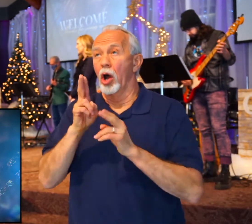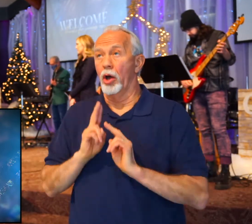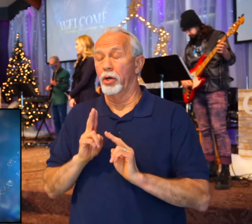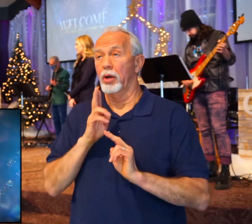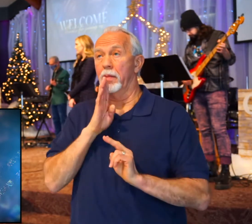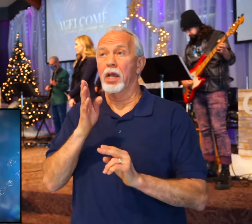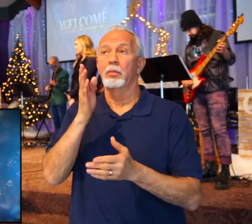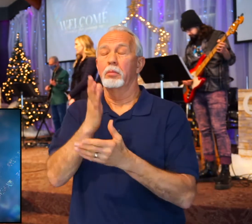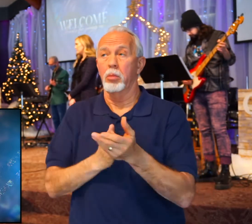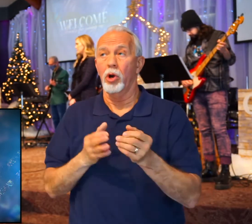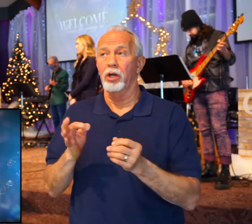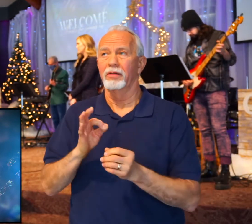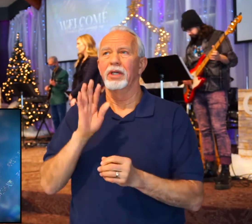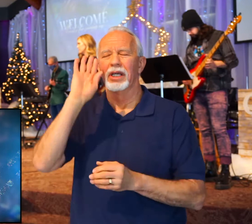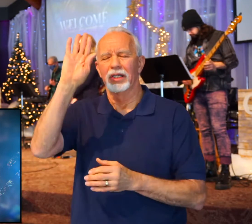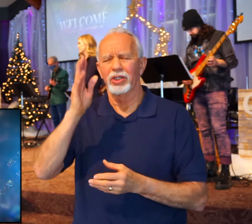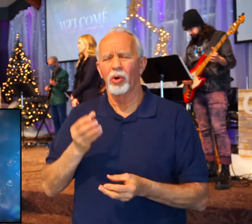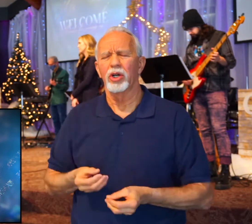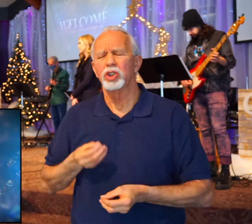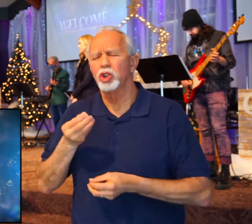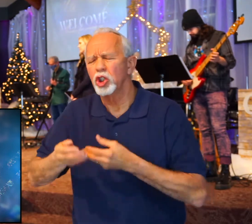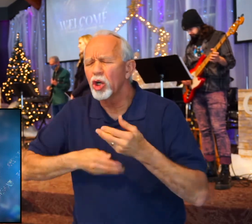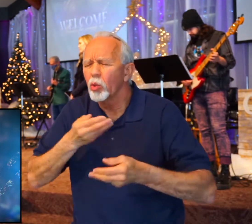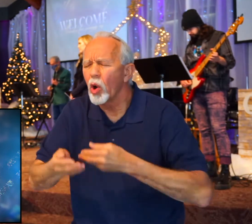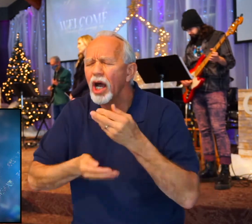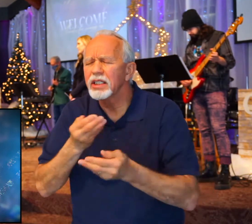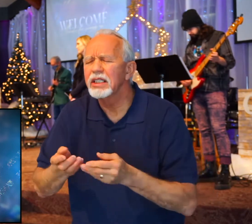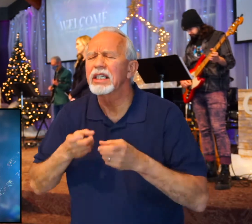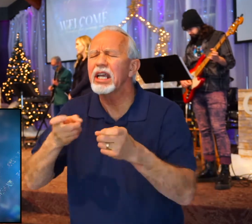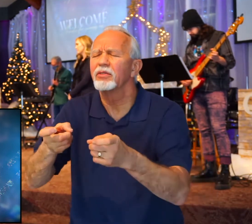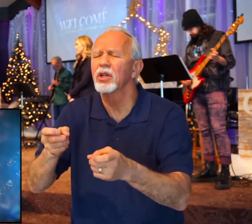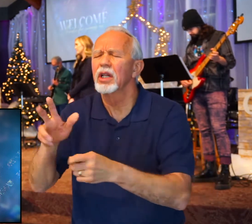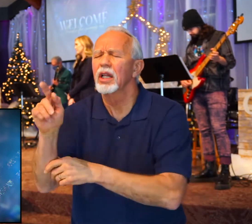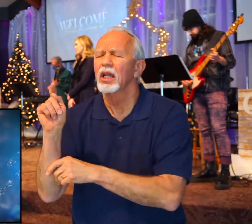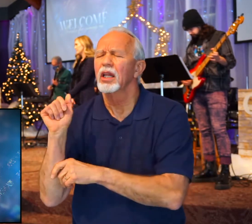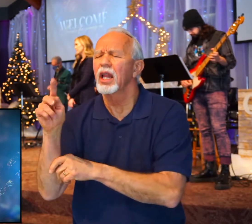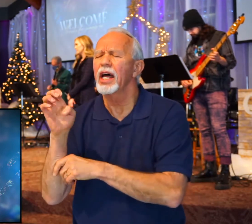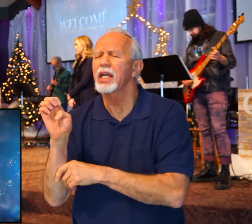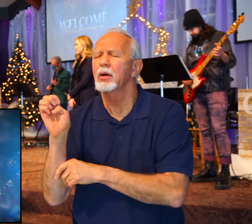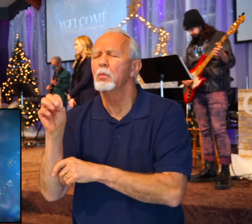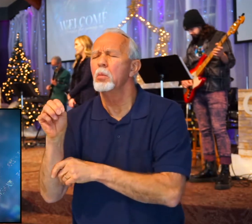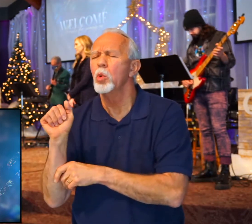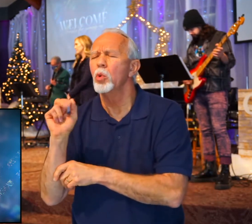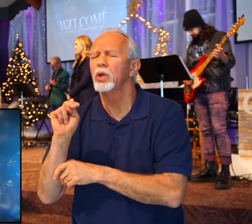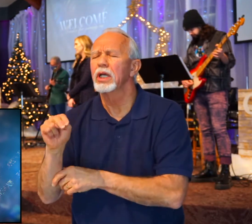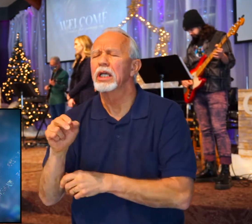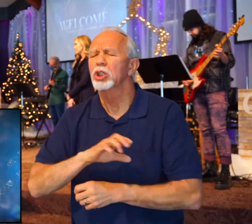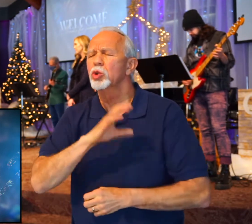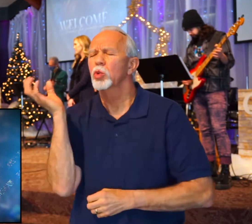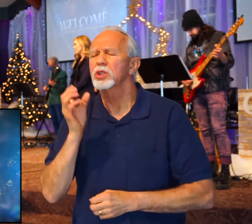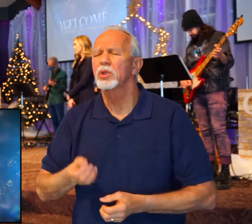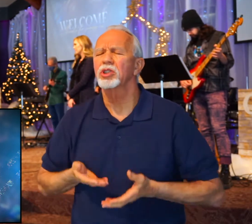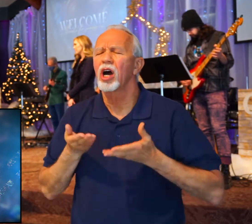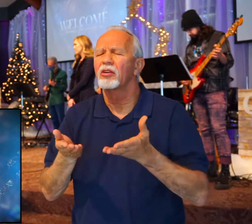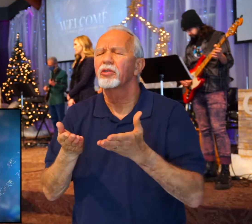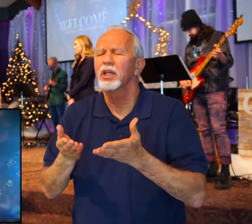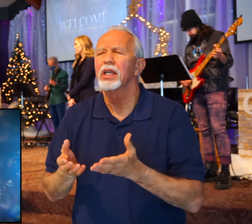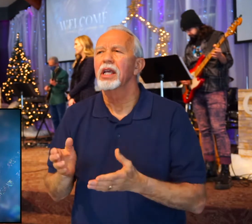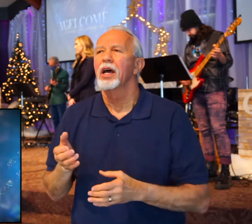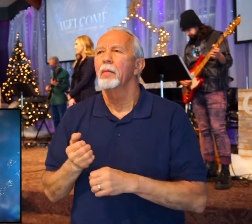of that. Your generosity in giving to the Lottie Moon Christmas offering makes it possible for better